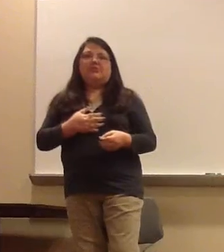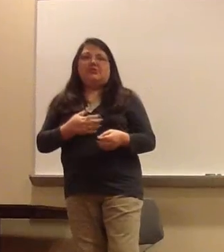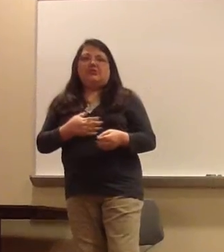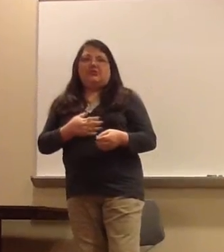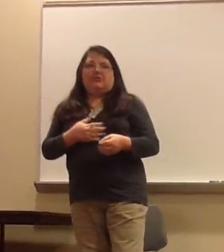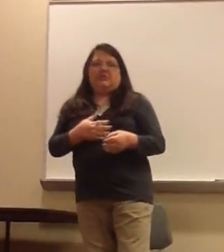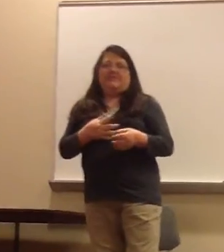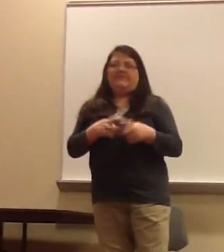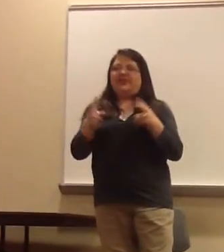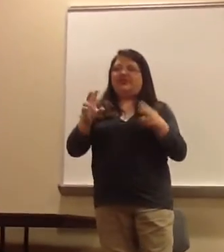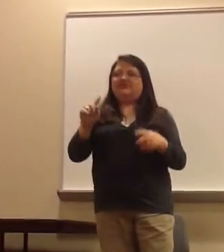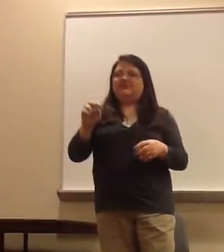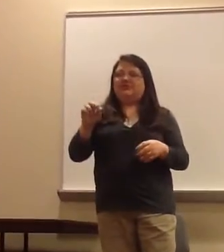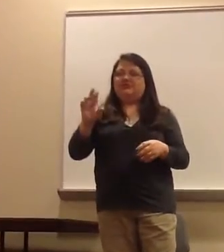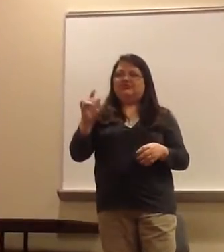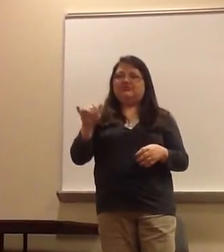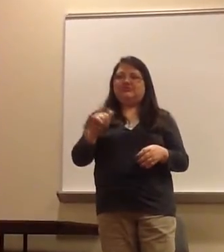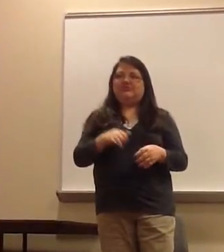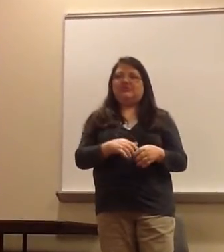Share a personal story.